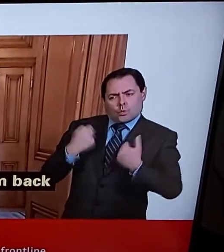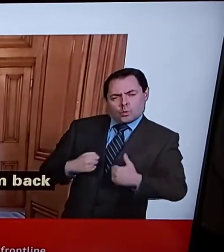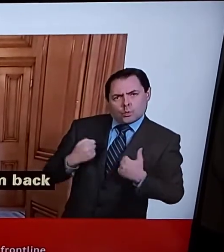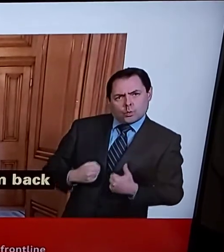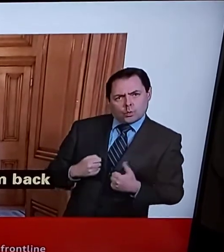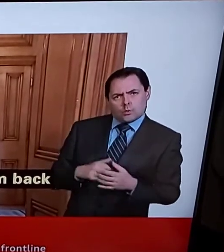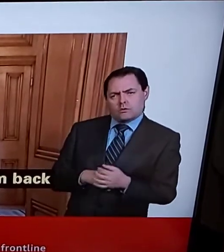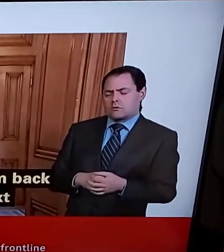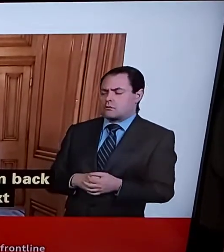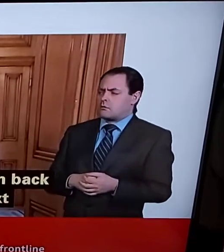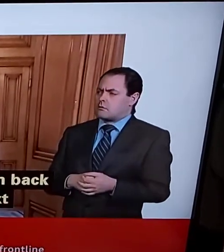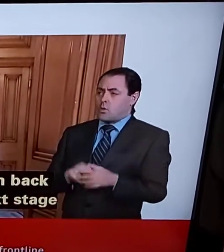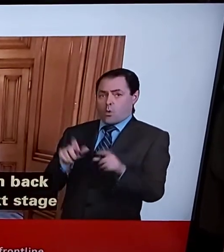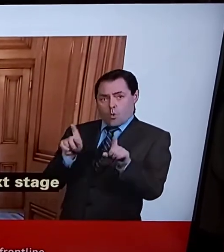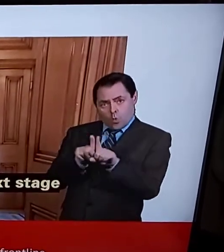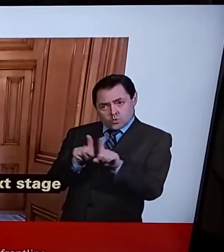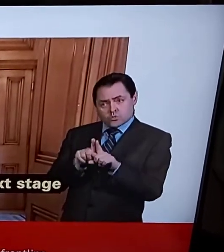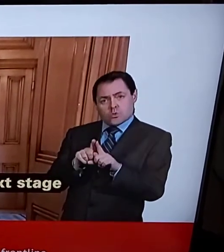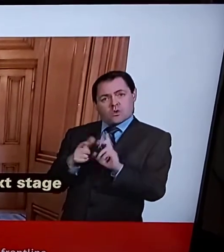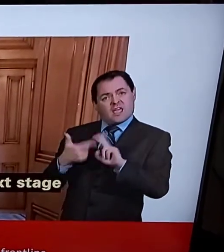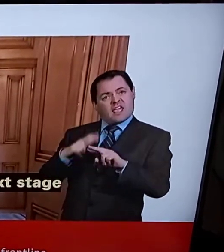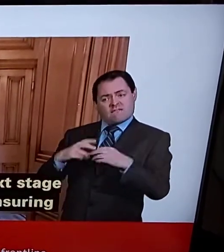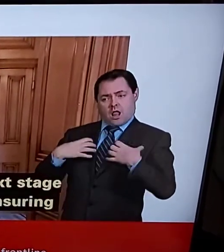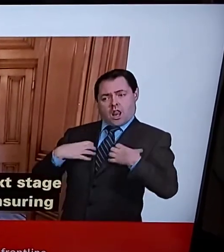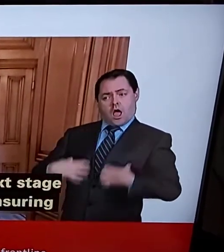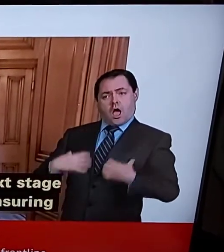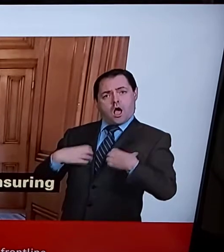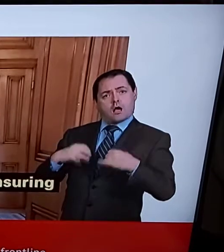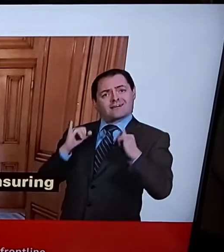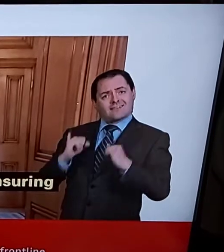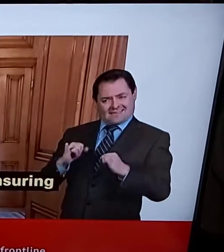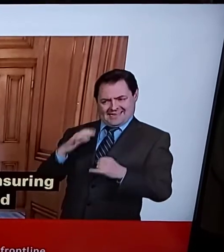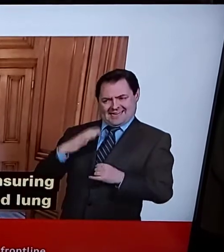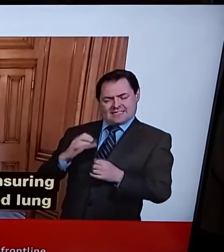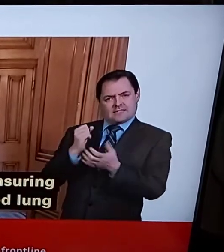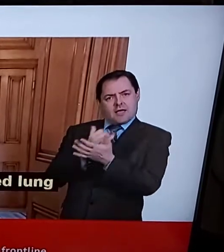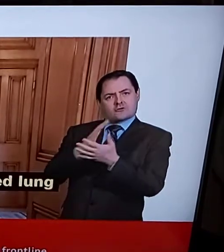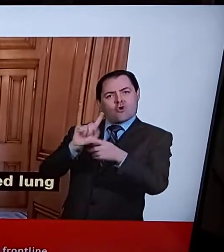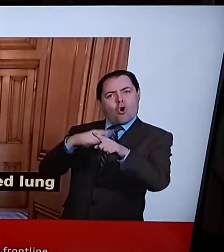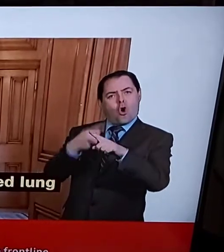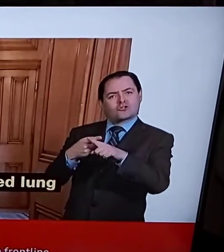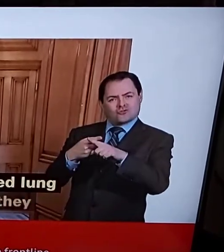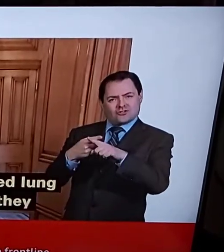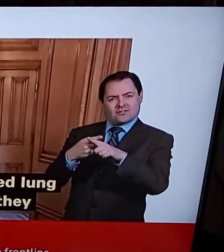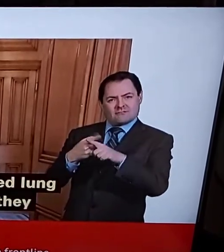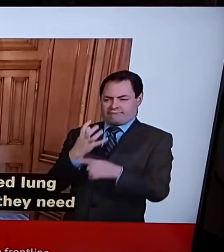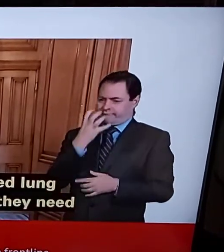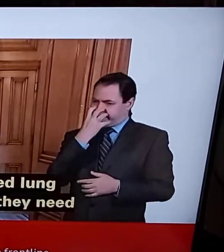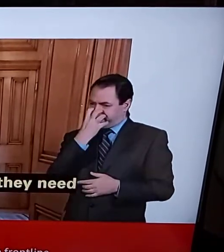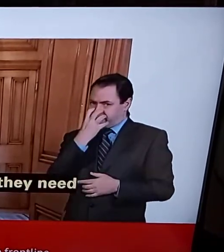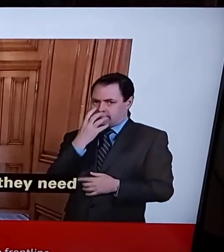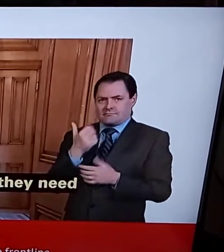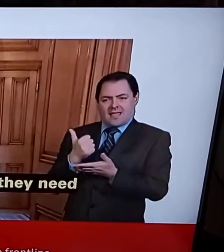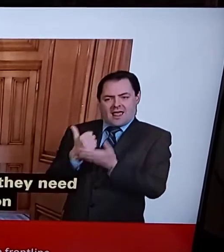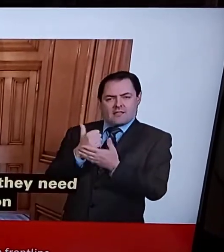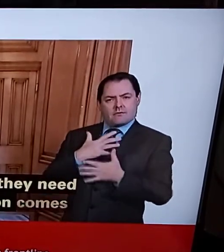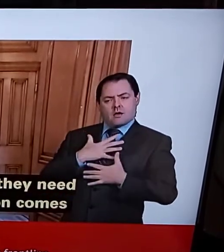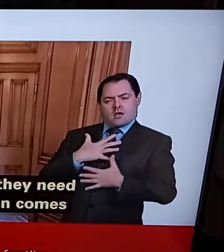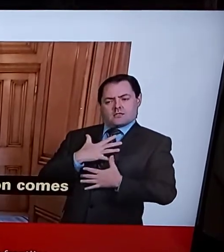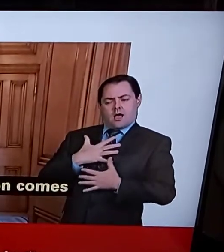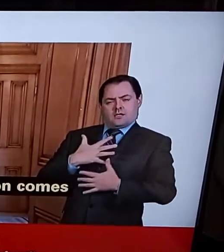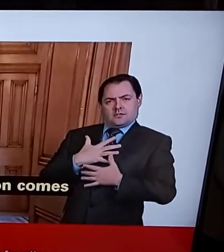ensuring that those patients with impaired lung functions get the oxygen they need, and this is where ventilation comes in. We've been working to